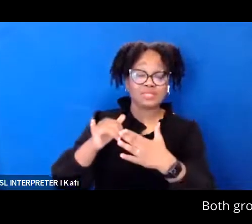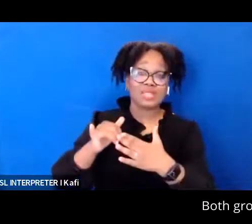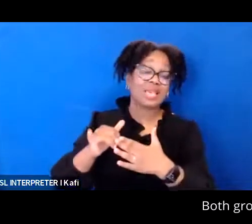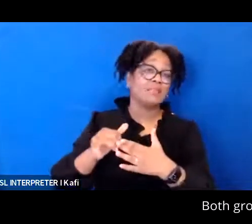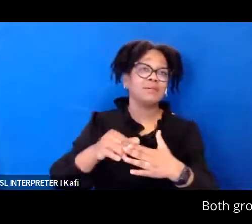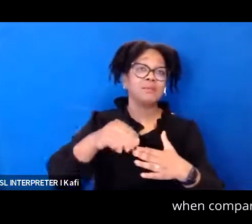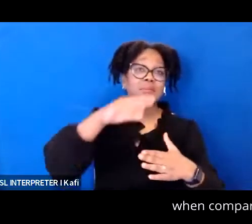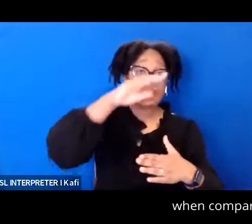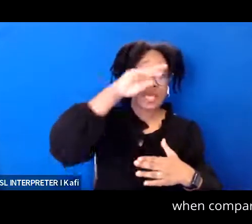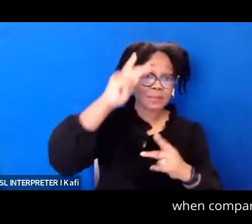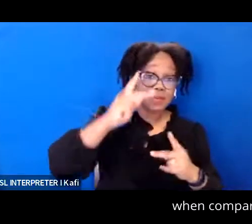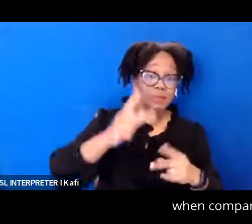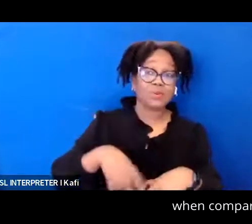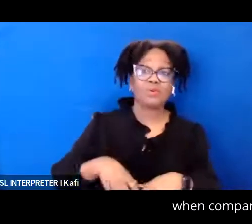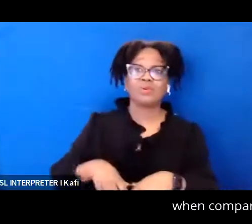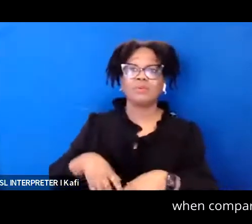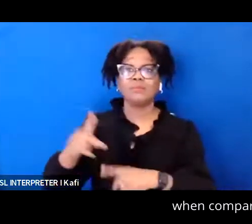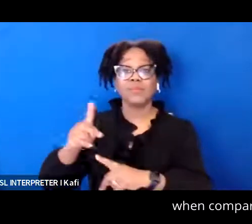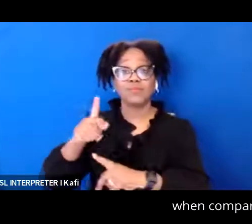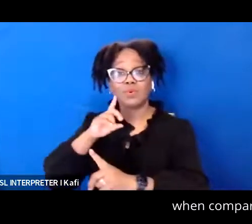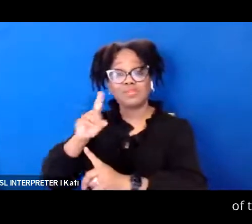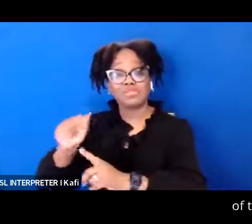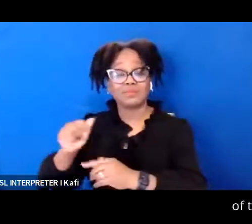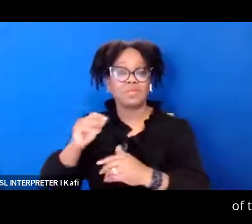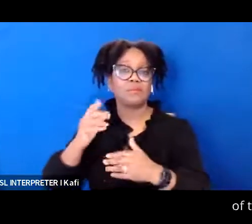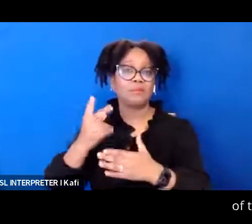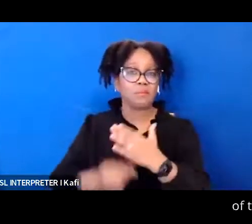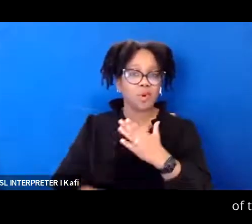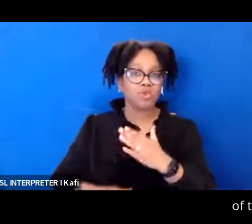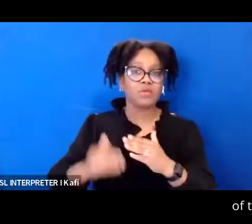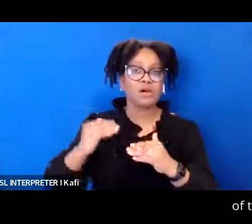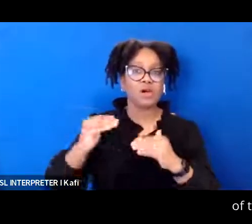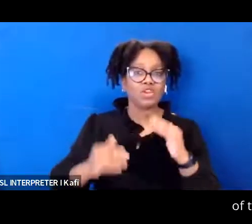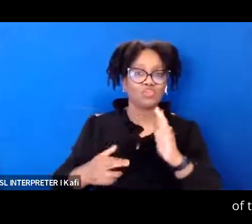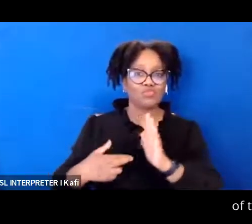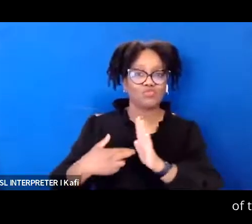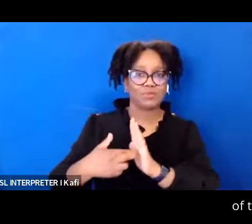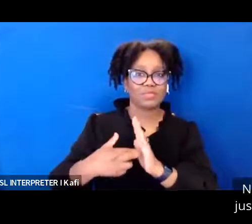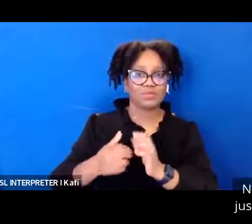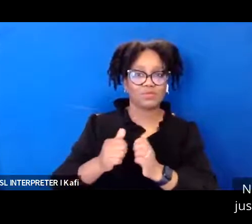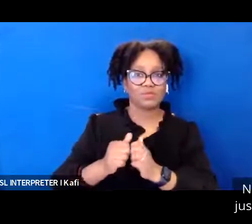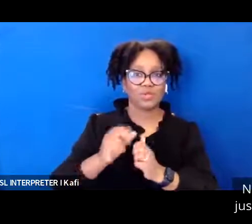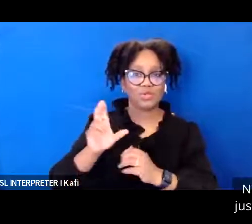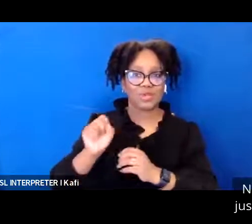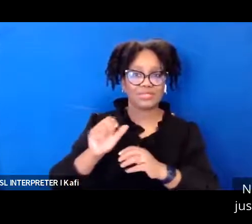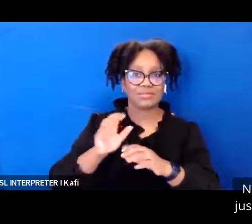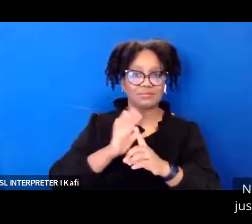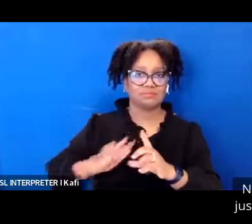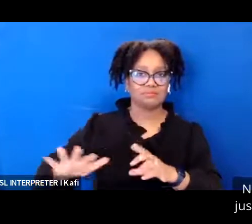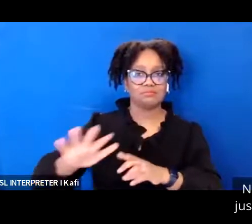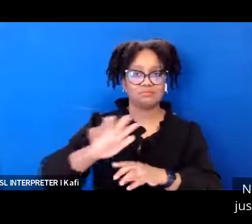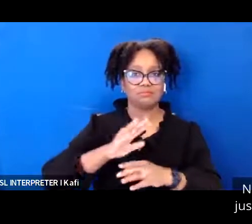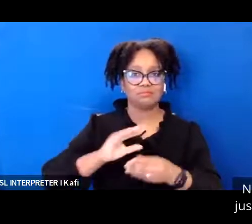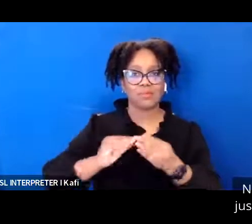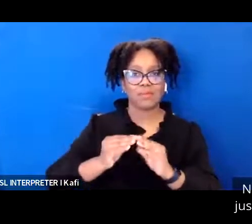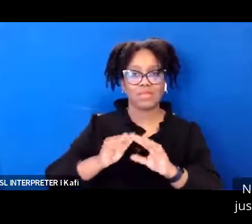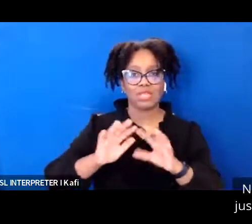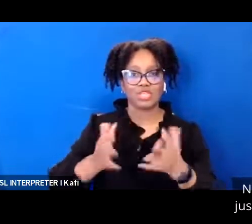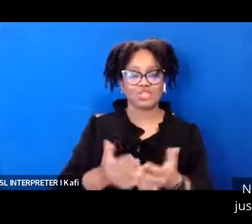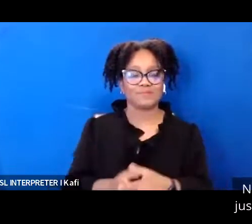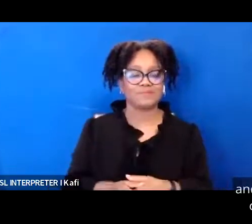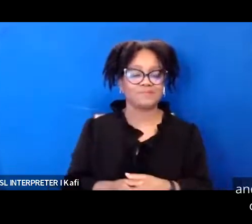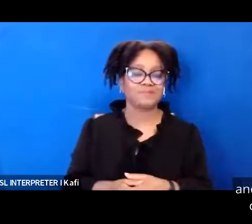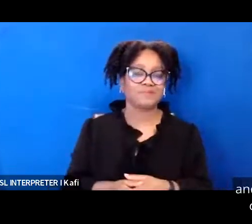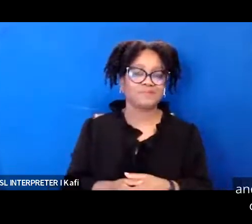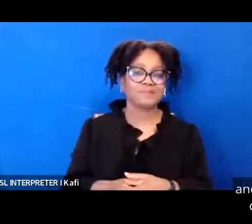under represented when compared to the overall demographics of the state's population national statistics are just as daunting